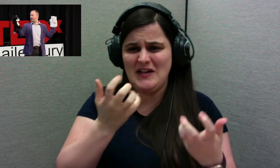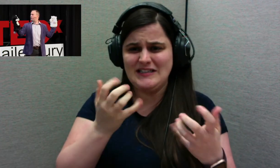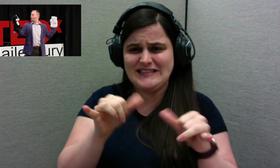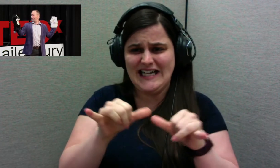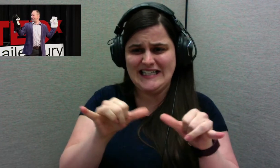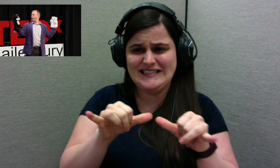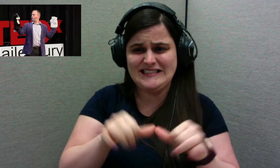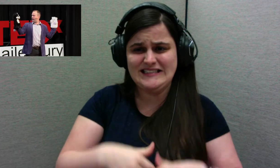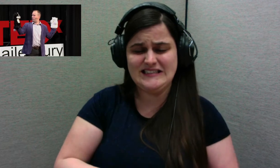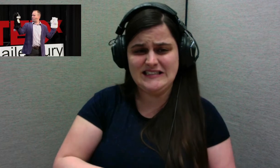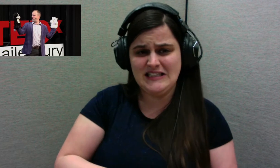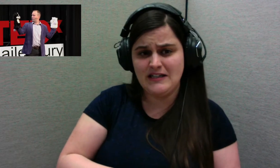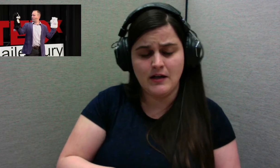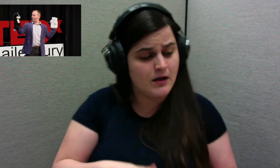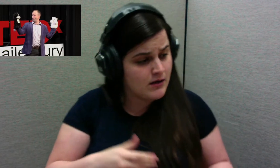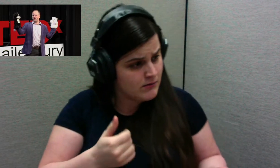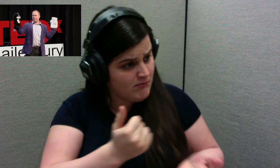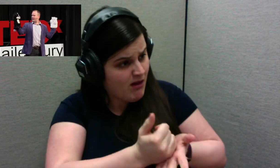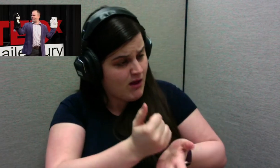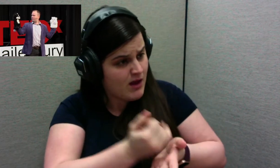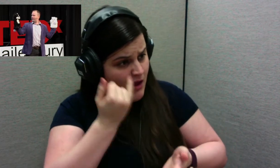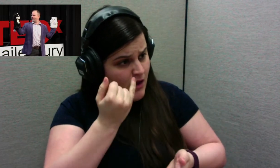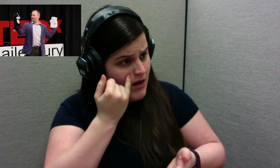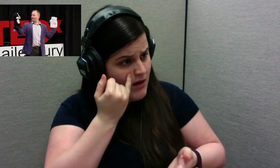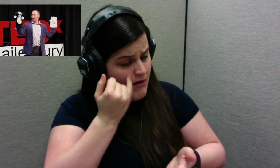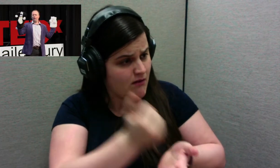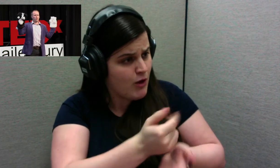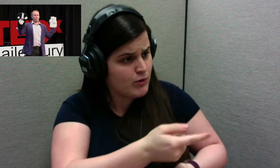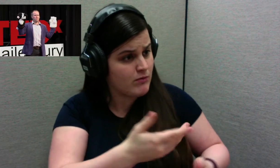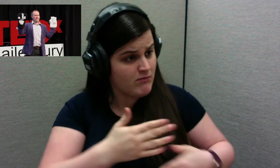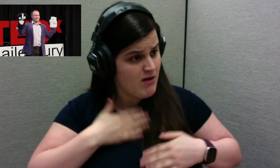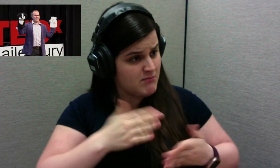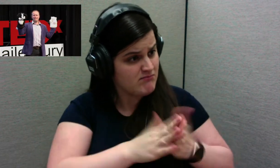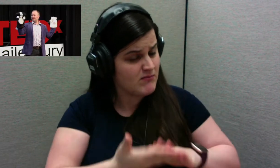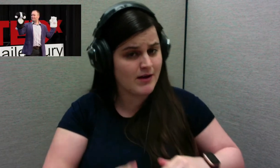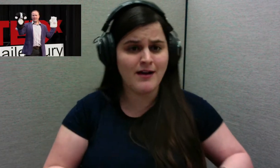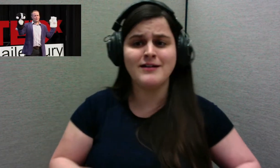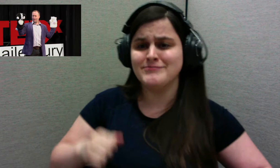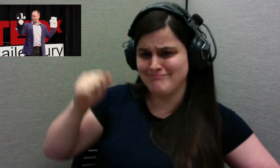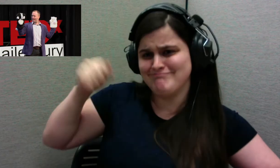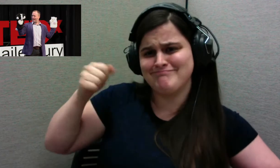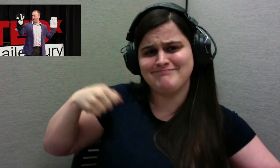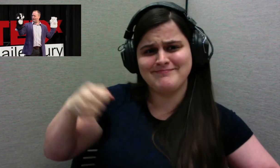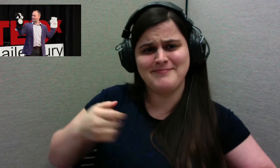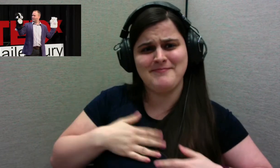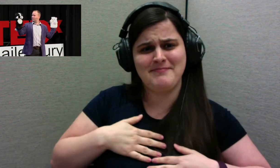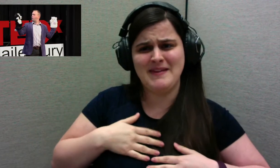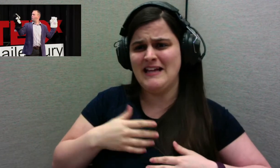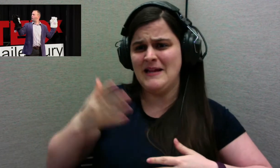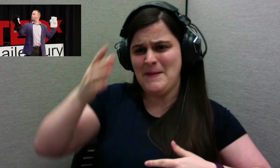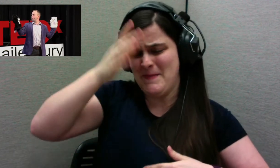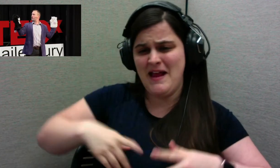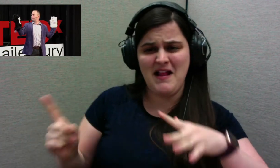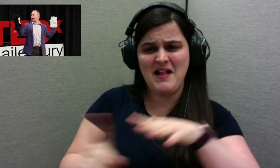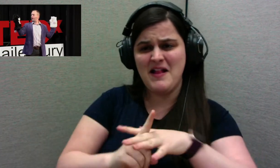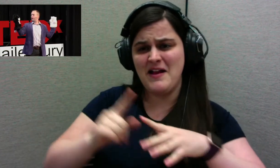Oh, if we helped you, would that make you happy? Oh, you wouldn't believe it. The man's coming in an hour.